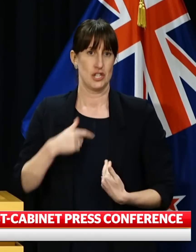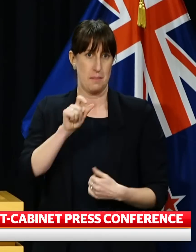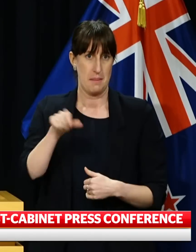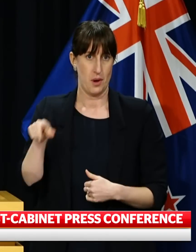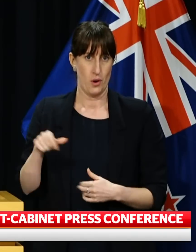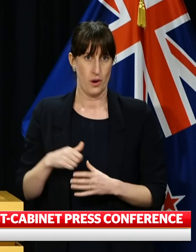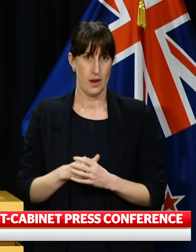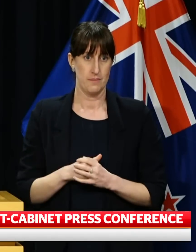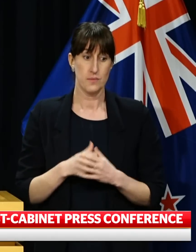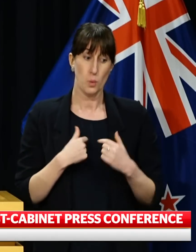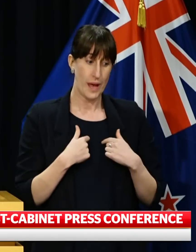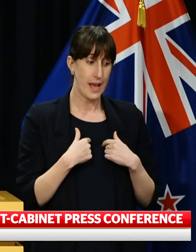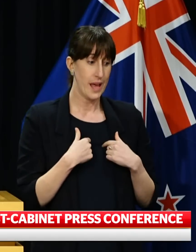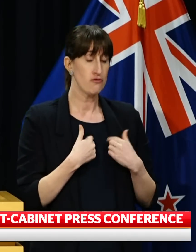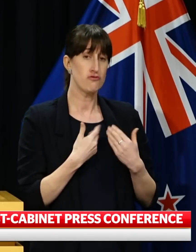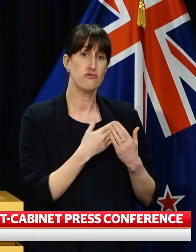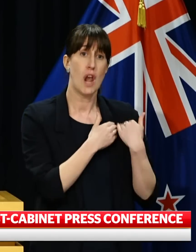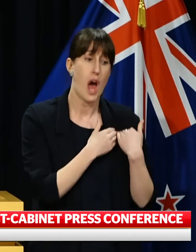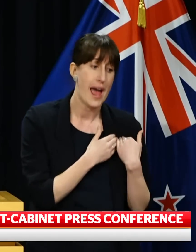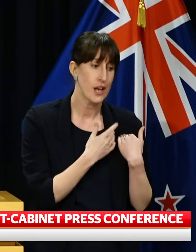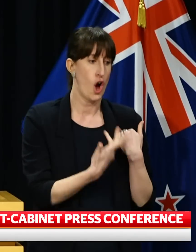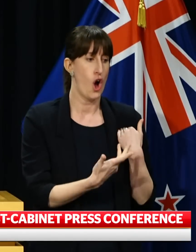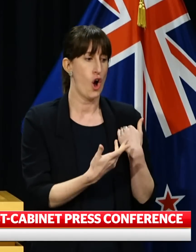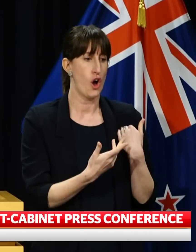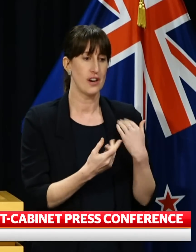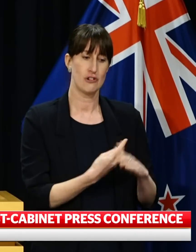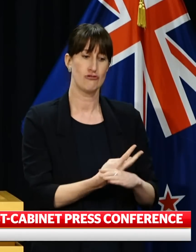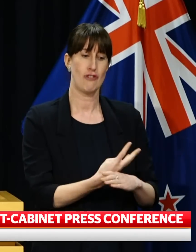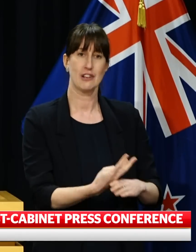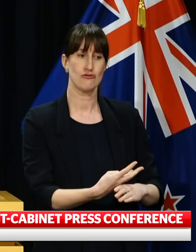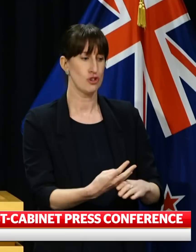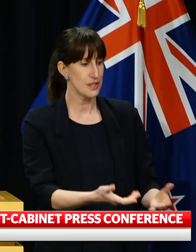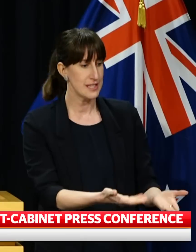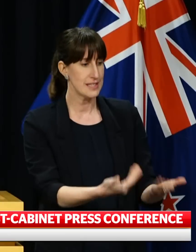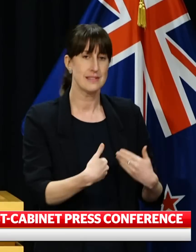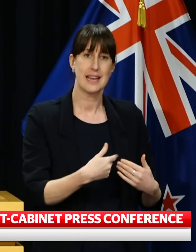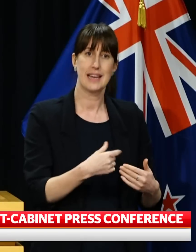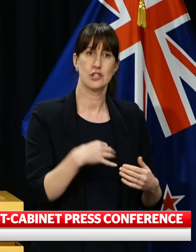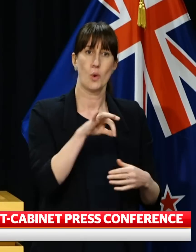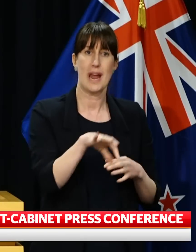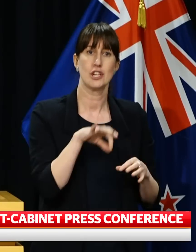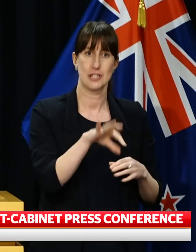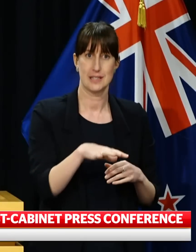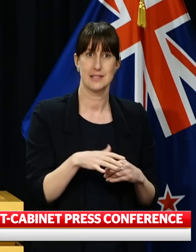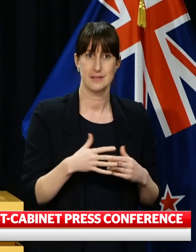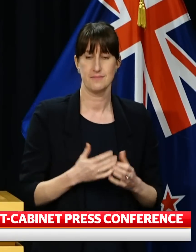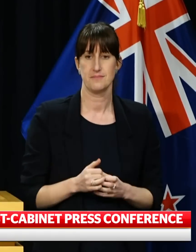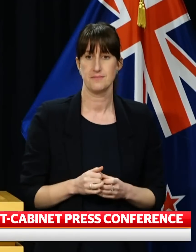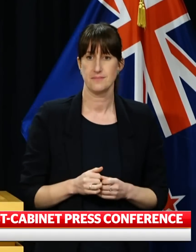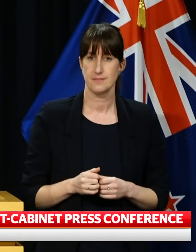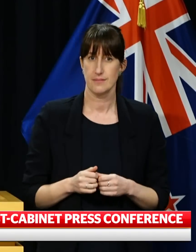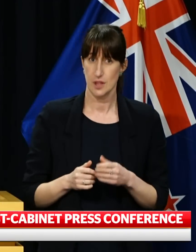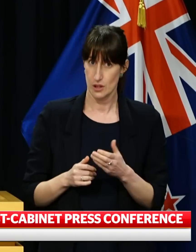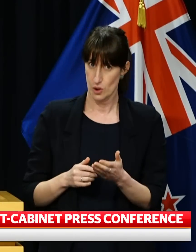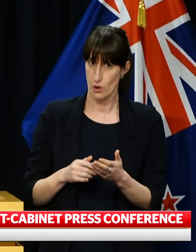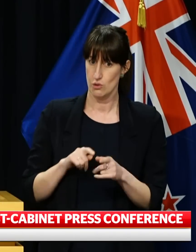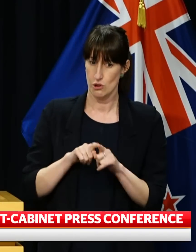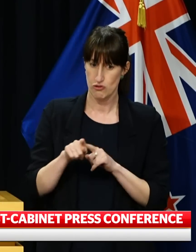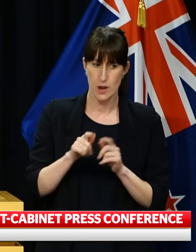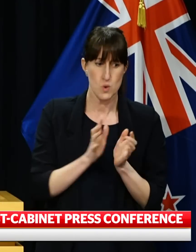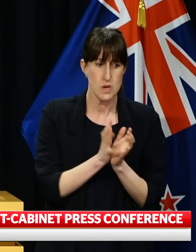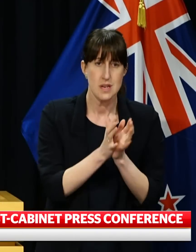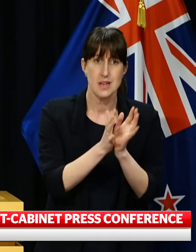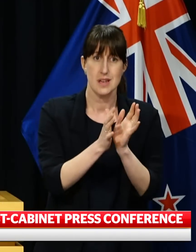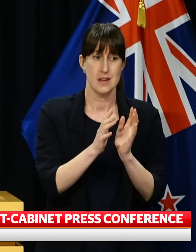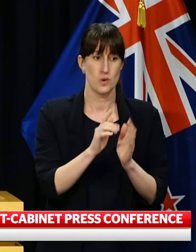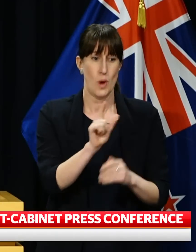grassroots contributions. That's always been the way. Yeah, sure, you want to get your message out there and you want to encourage people who have a Labour affiliation or some sort of connection